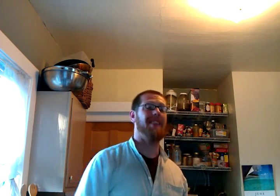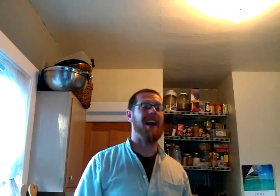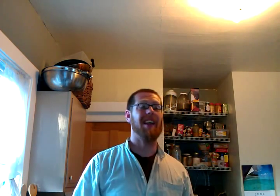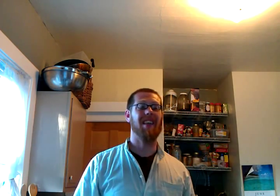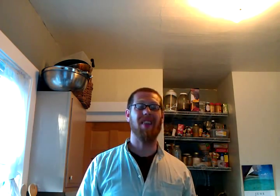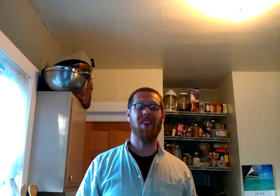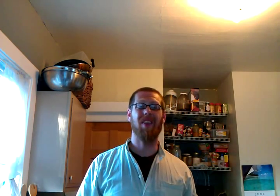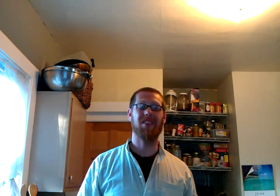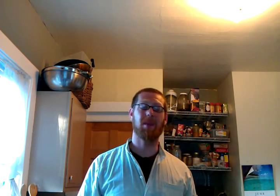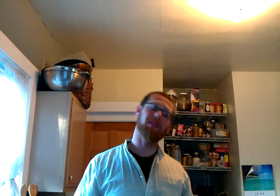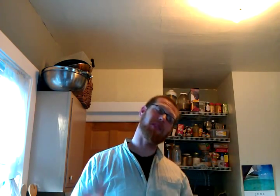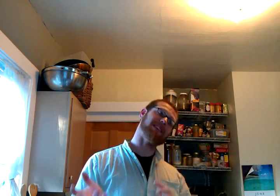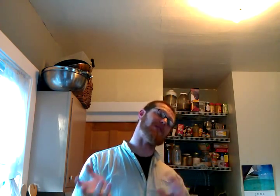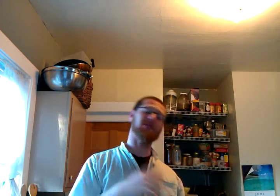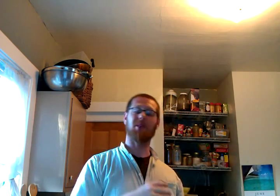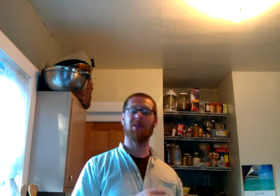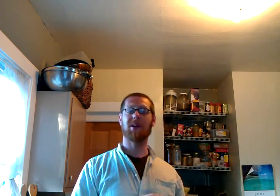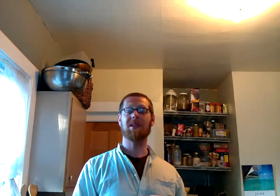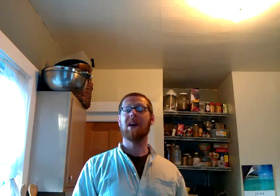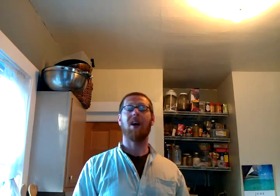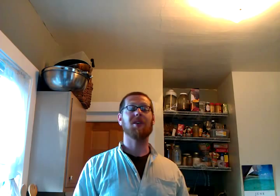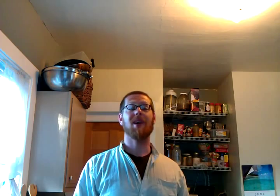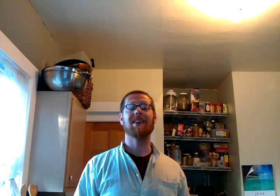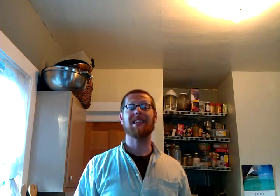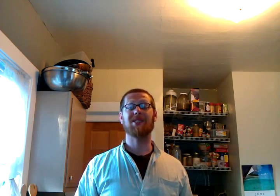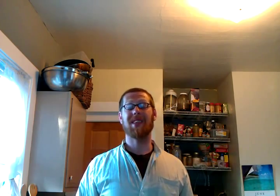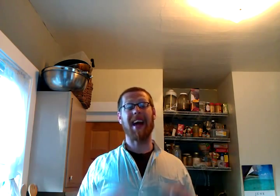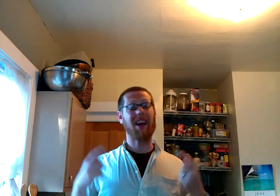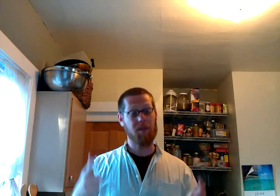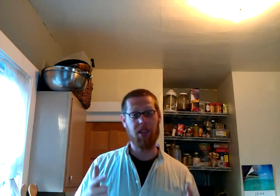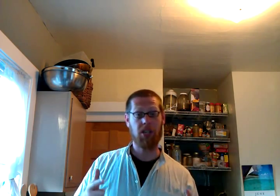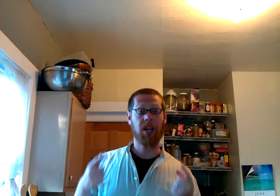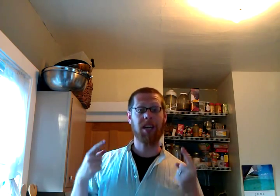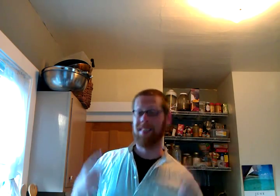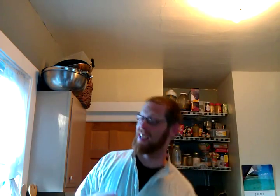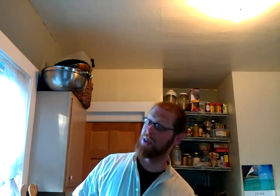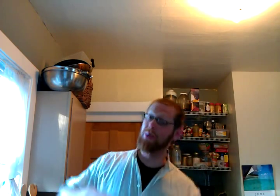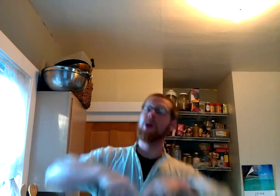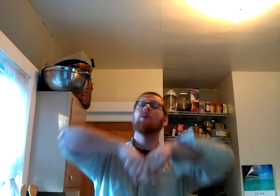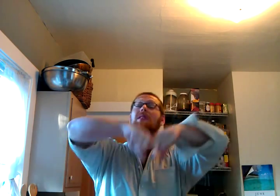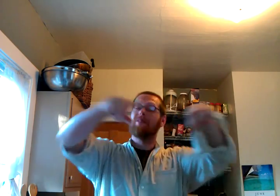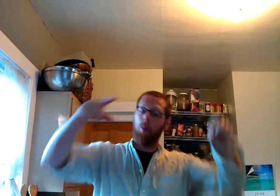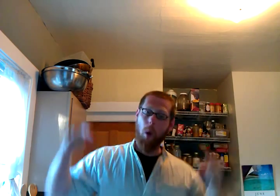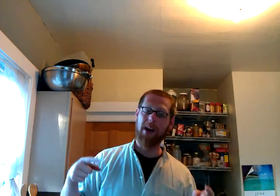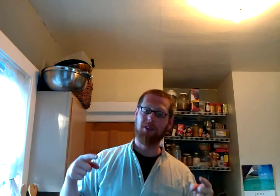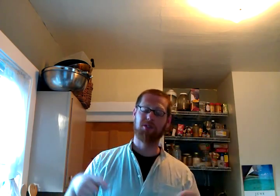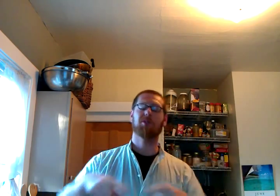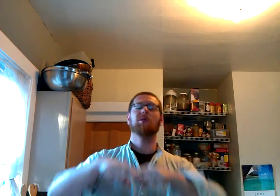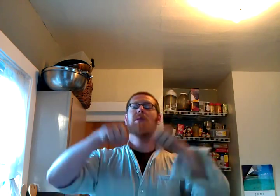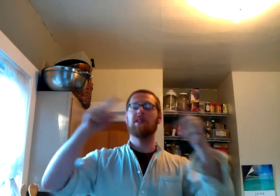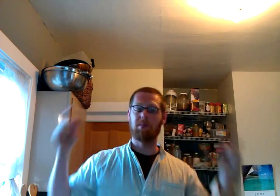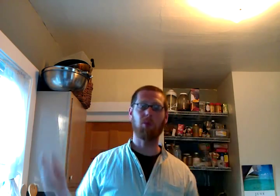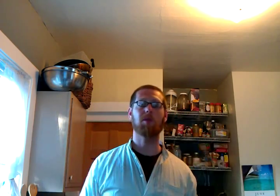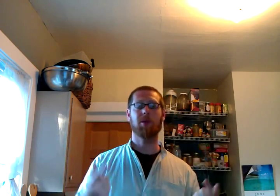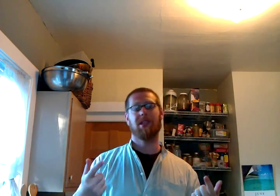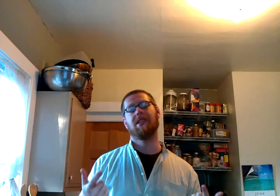that some of the things I addressed earlier are addressed, and so that that conversation can continue with an even wider circle, with even more voices,